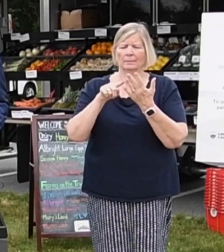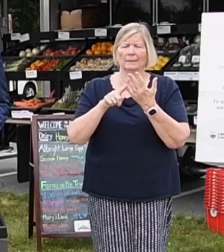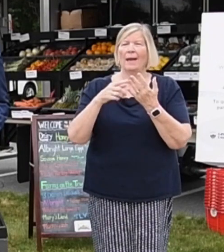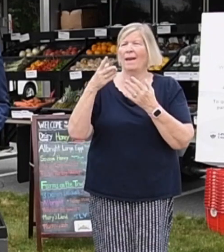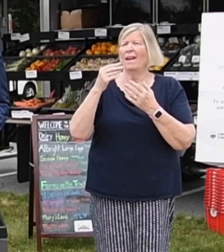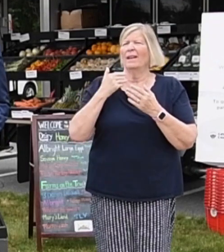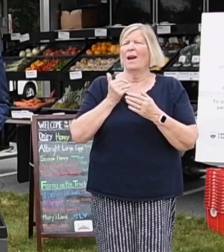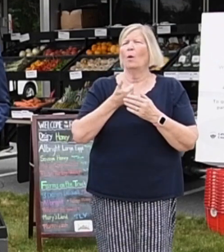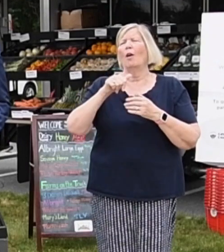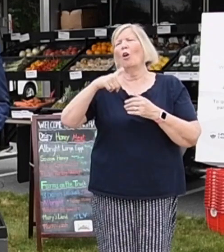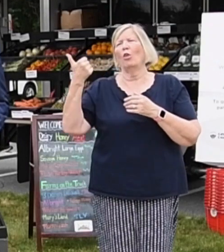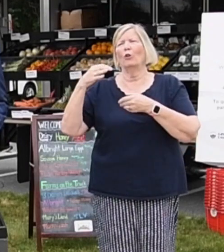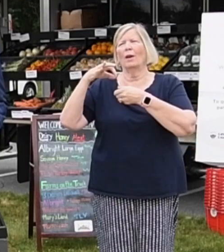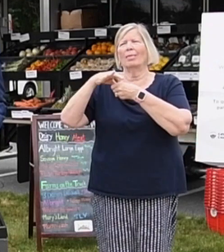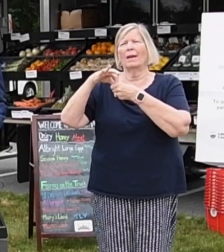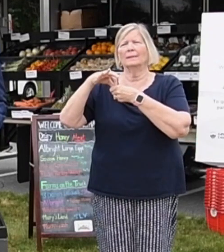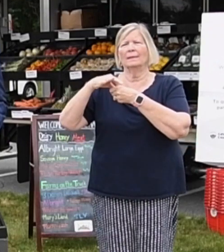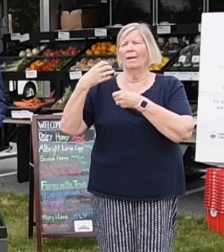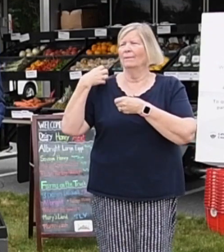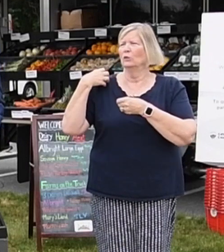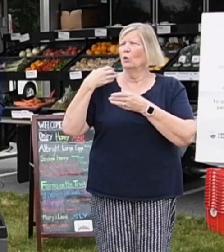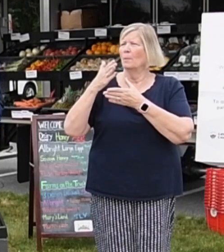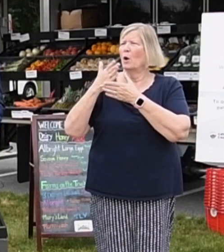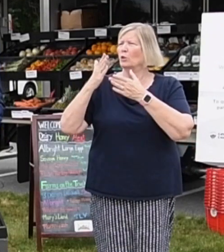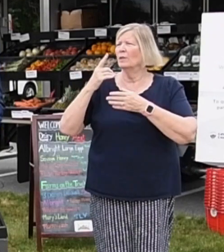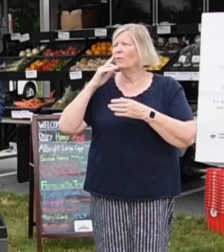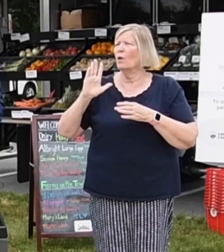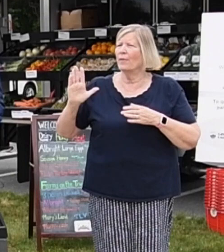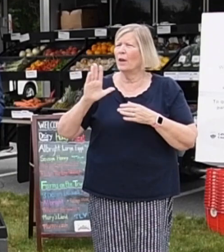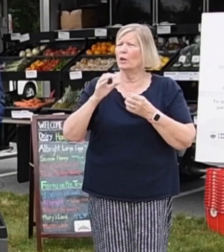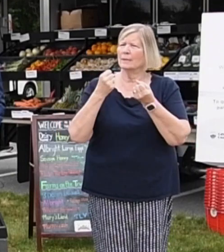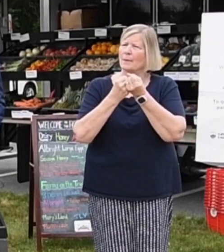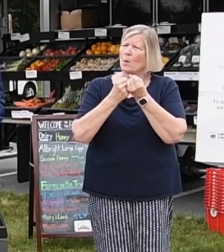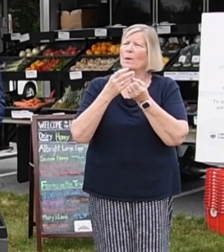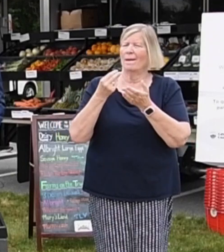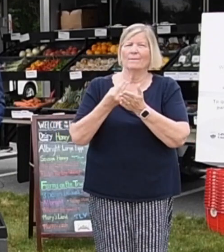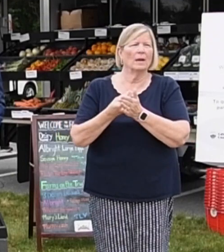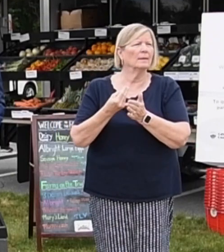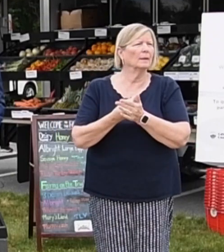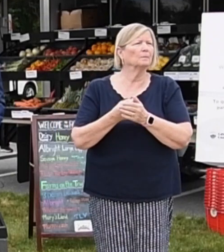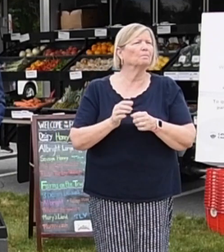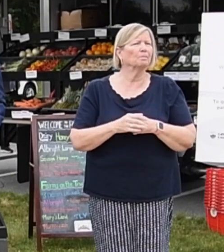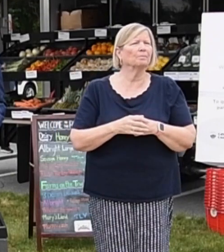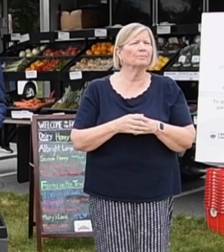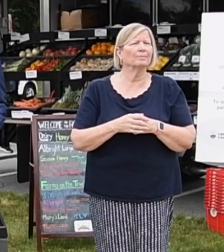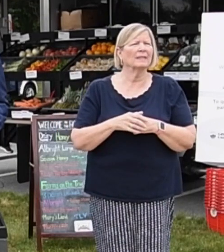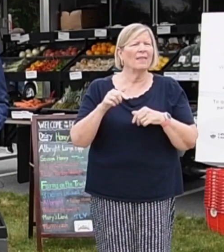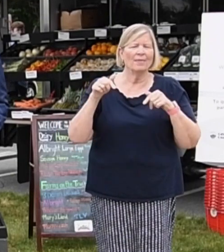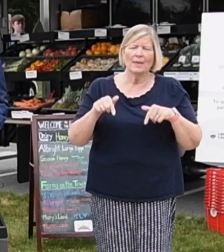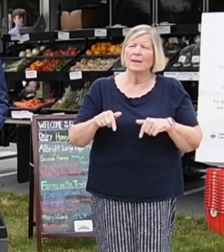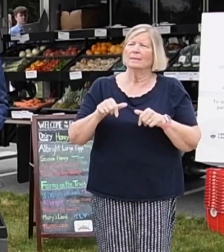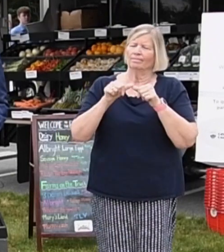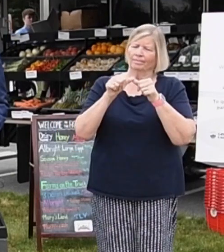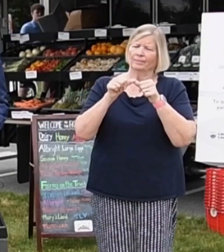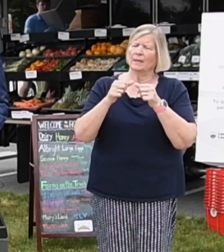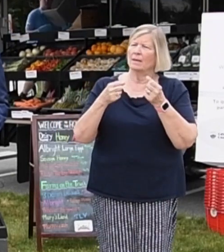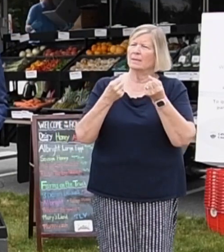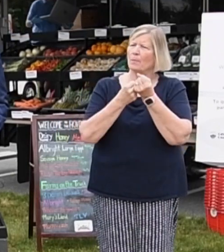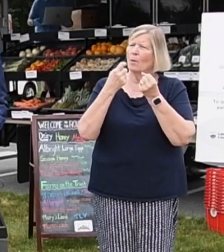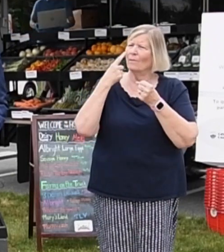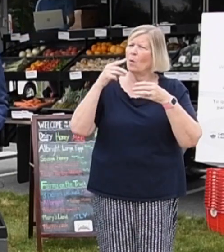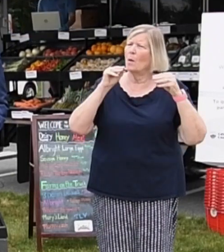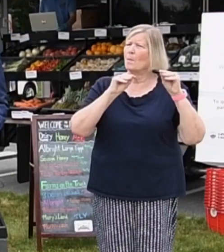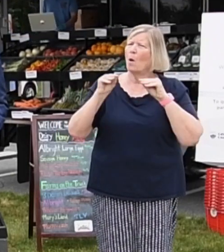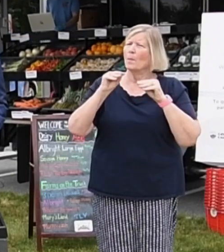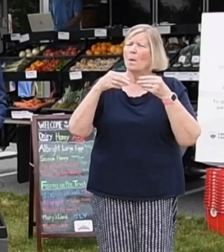our other elected official partners for their support and funding. This steadfast support for the mobile market couldn't